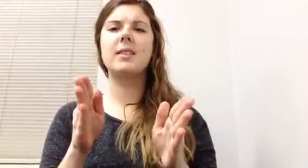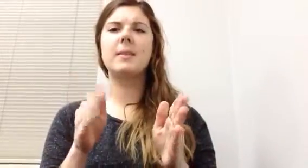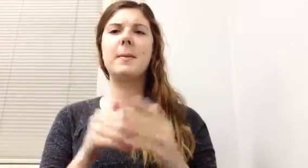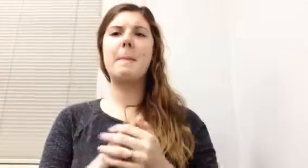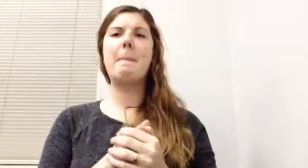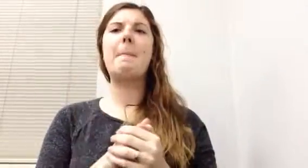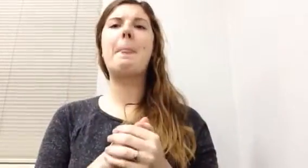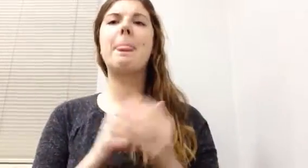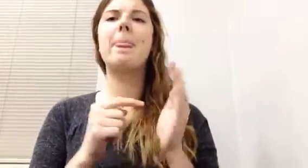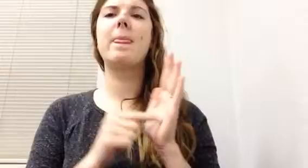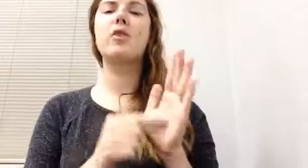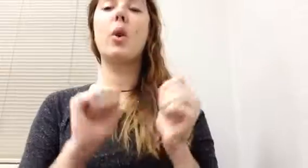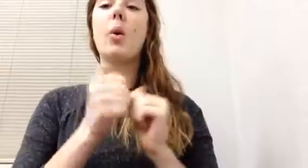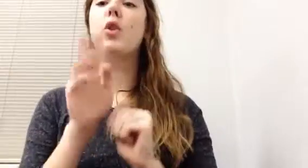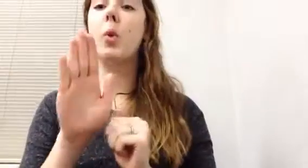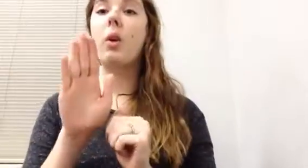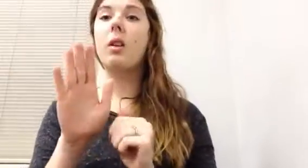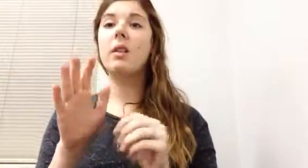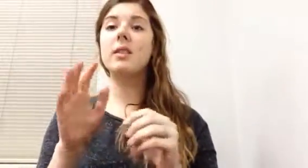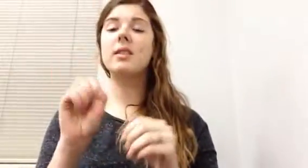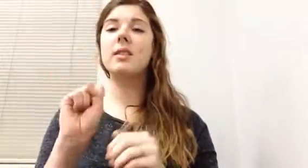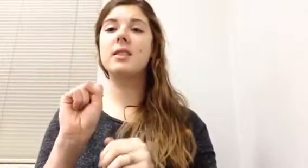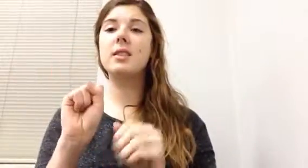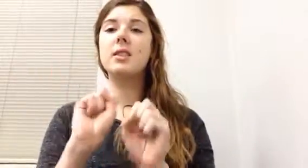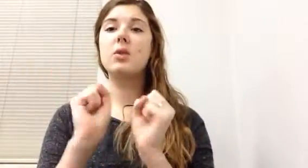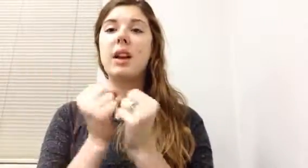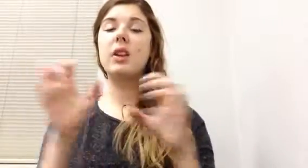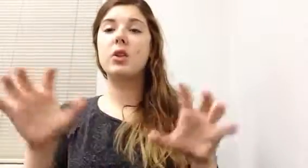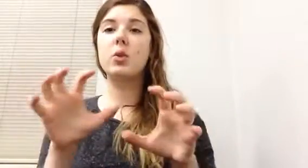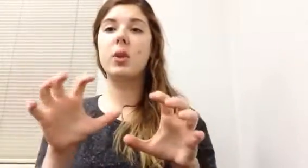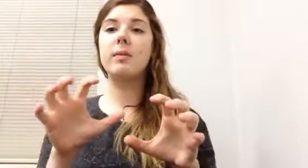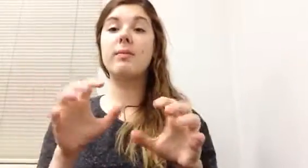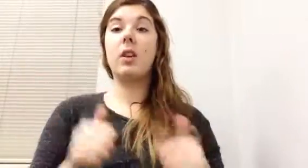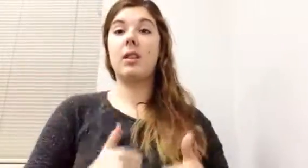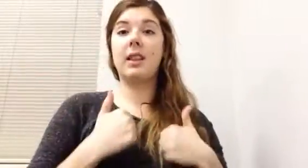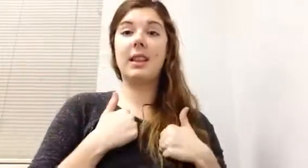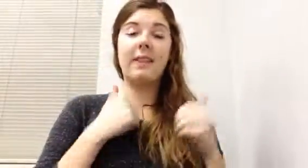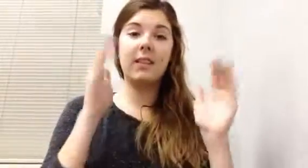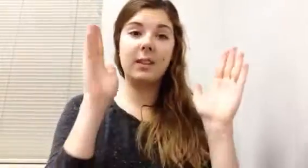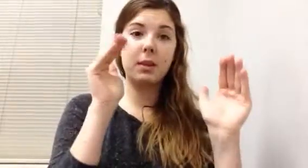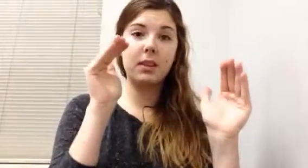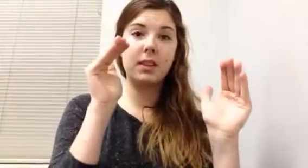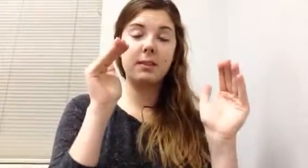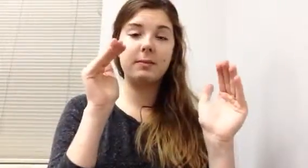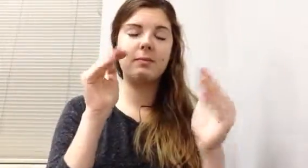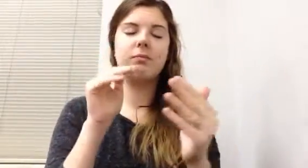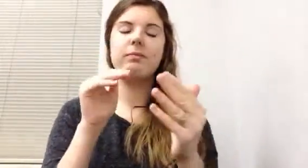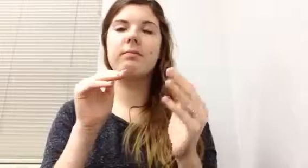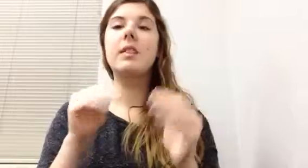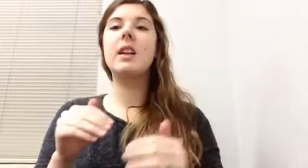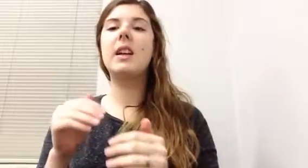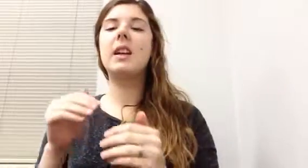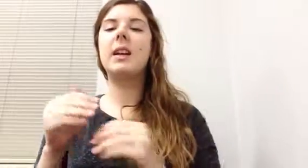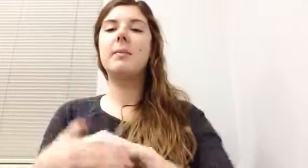expectancy, how long you expect people to live, and infant mortality. Well, people live longer and fewer babies